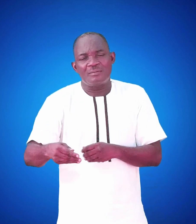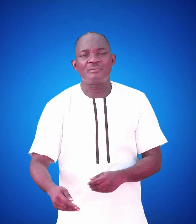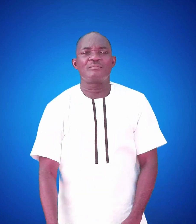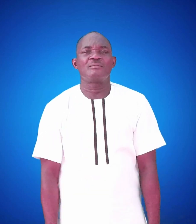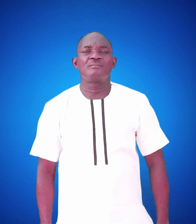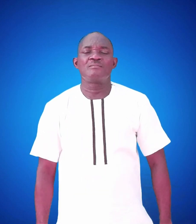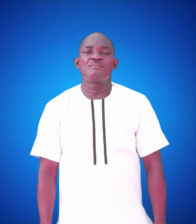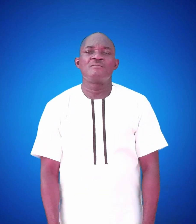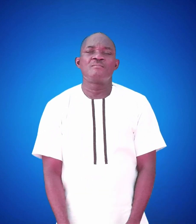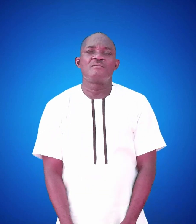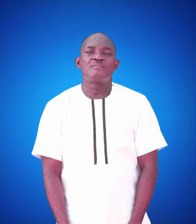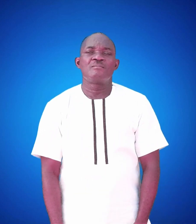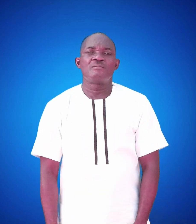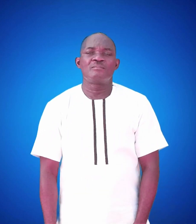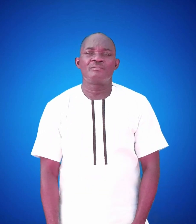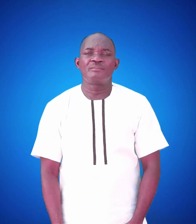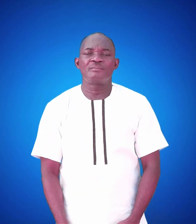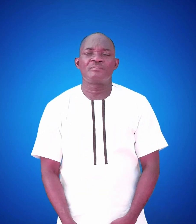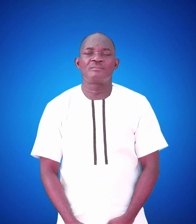externally.